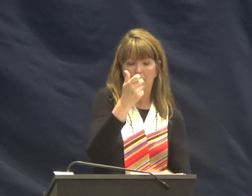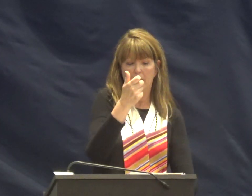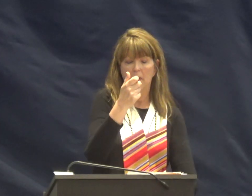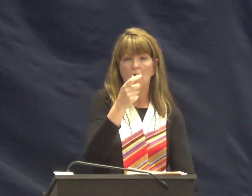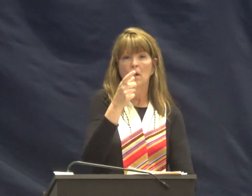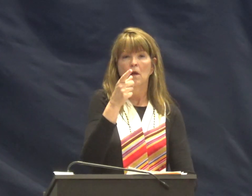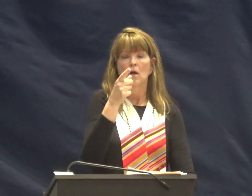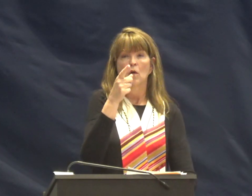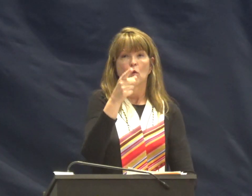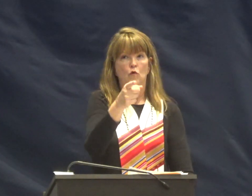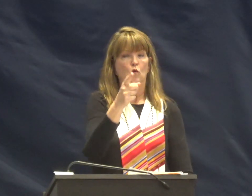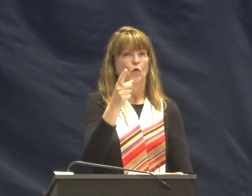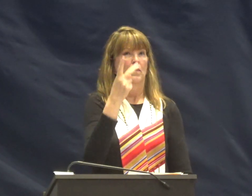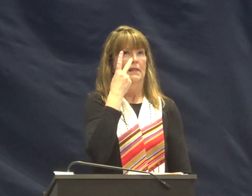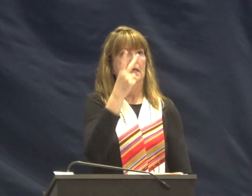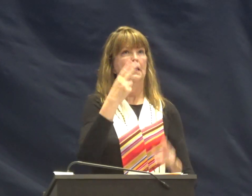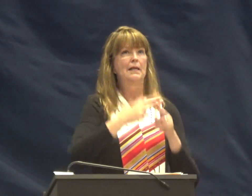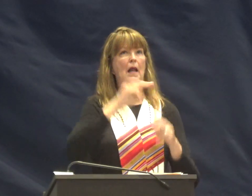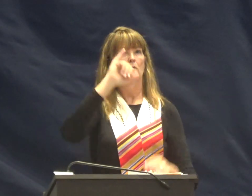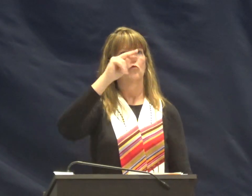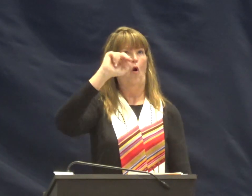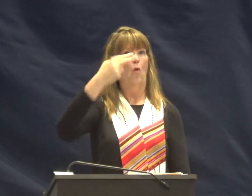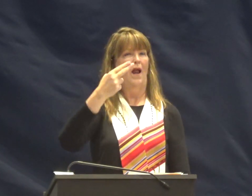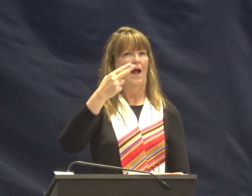In the first two chapters, I'm going to give you a little recap.